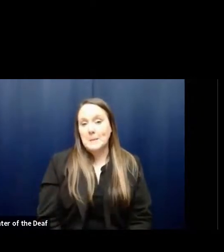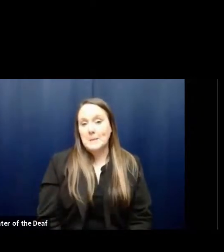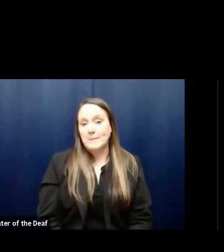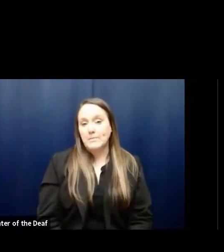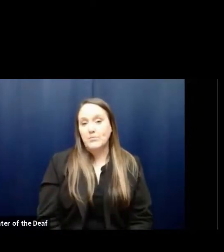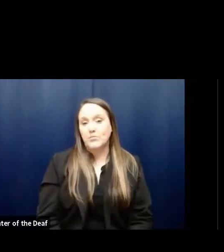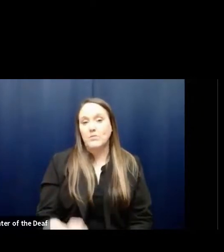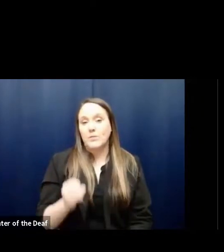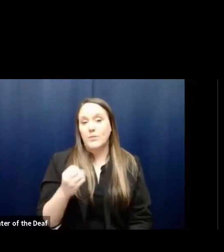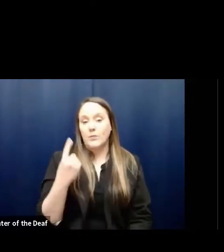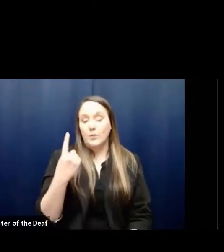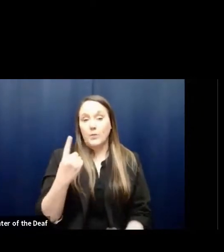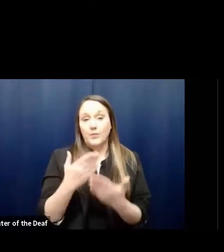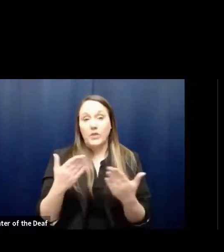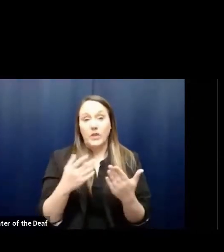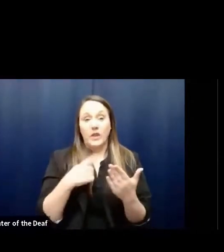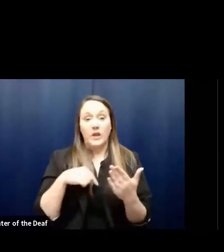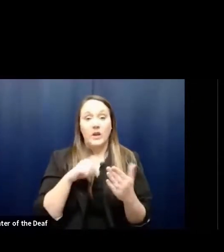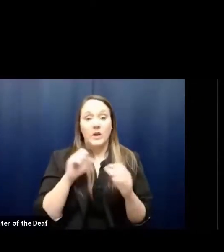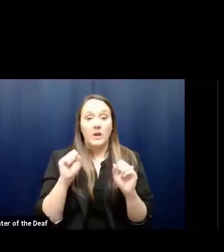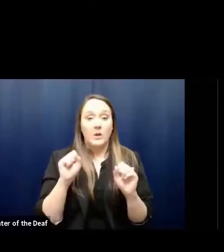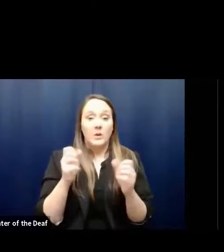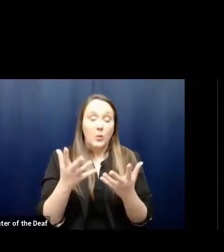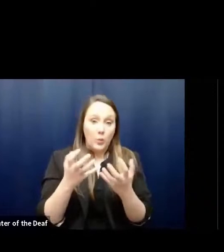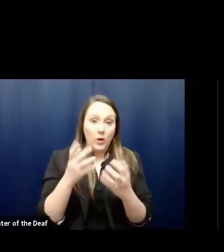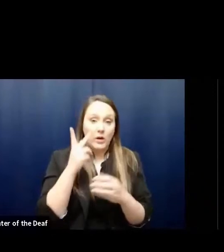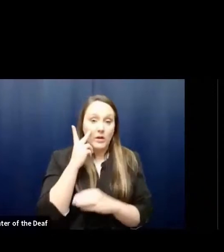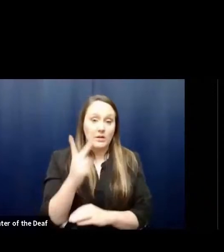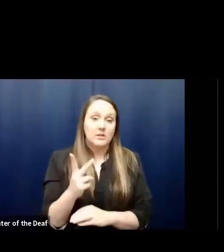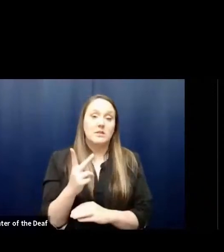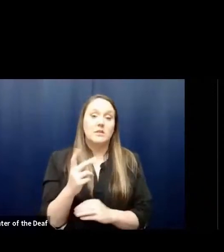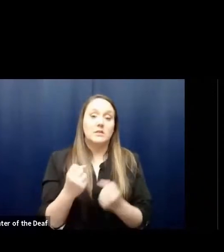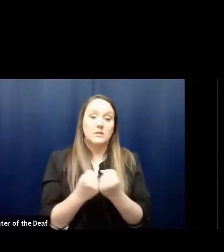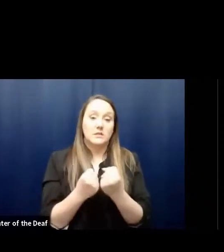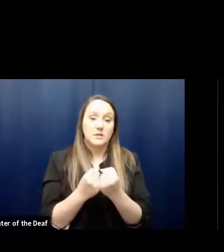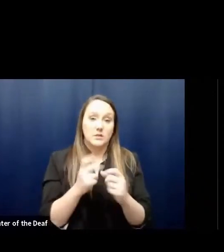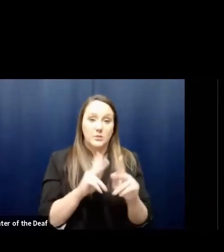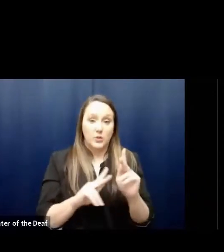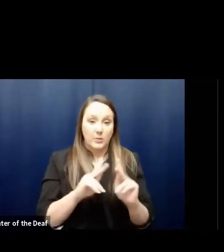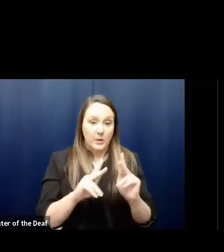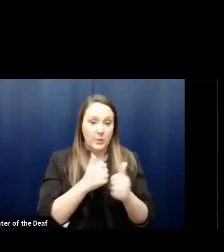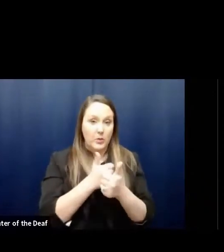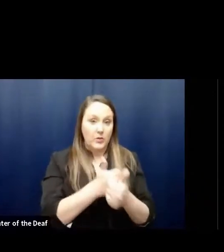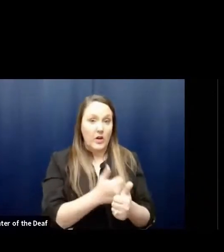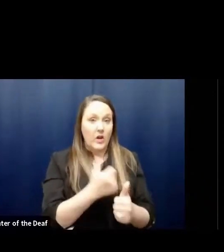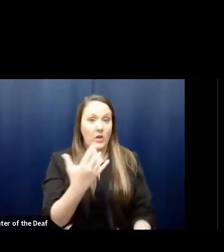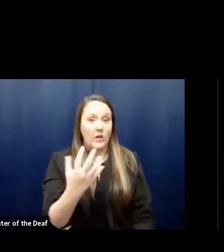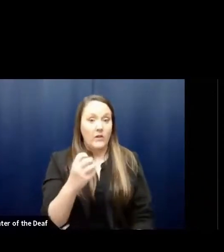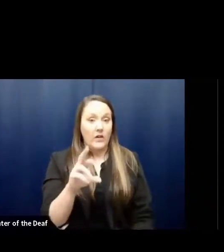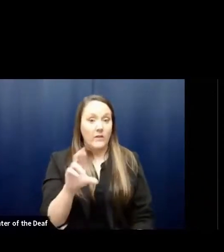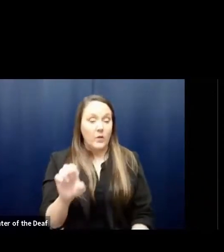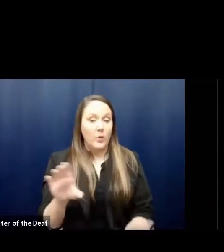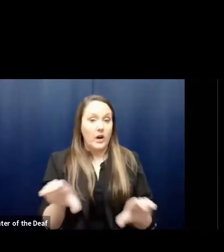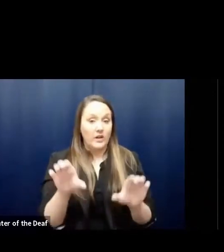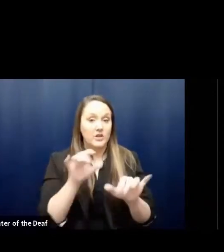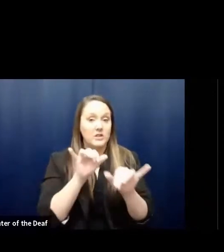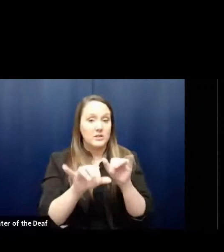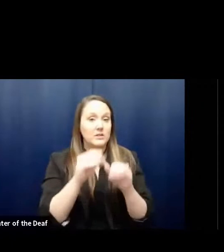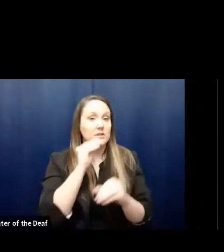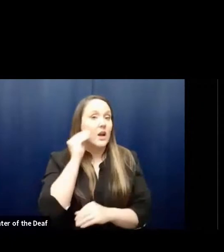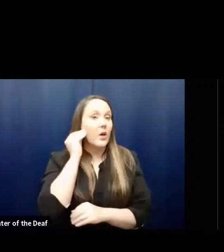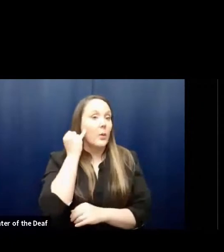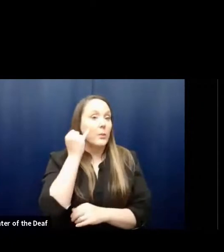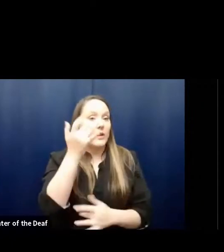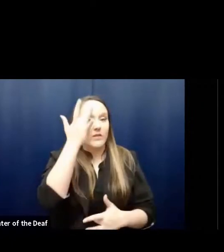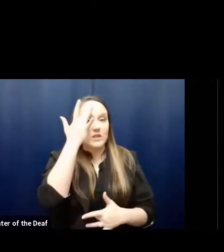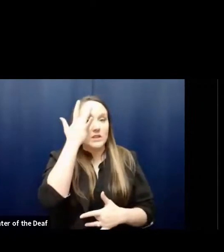So one thing that we could see that we'd like to see to support people to follow the 5 core actions, in particular, staying home if you're sick